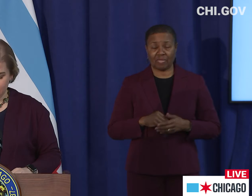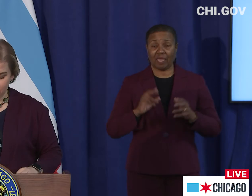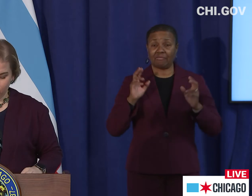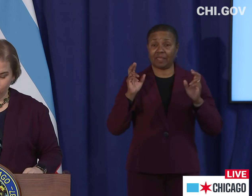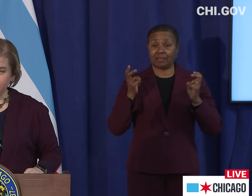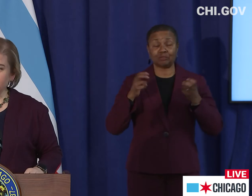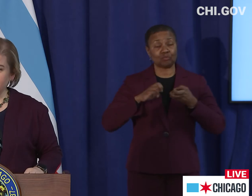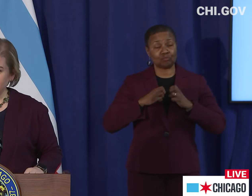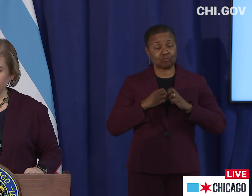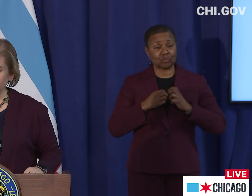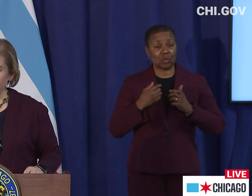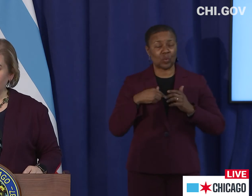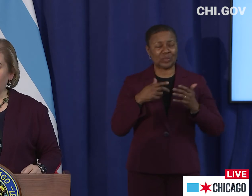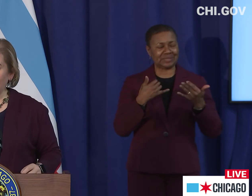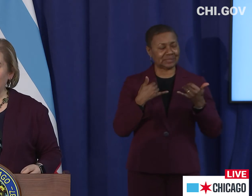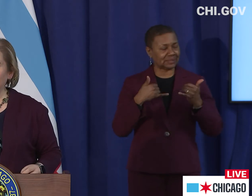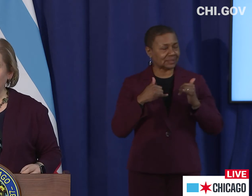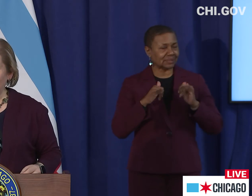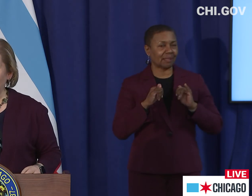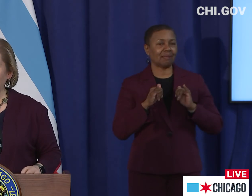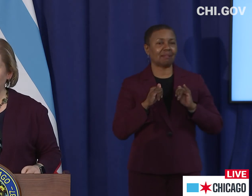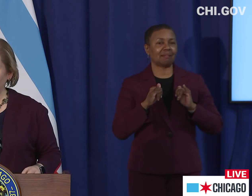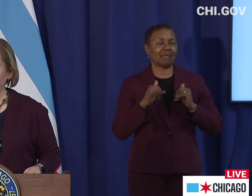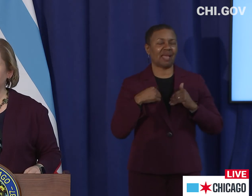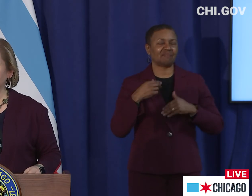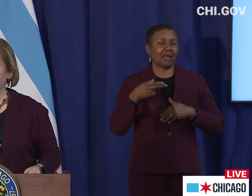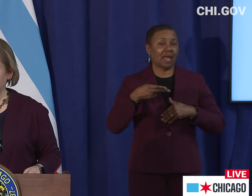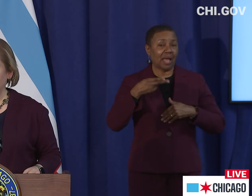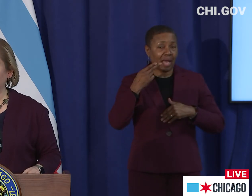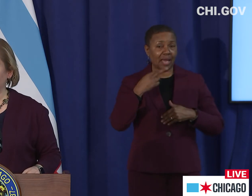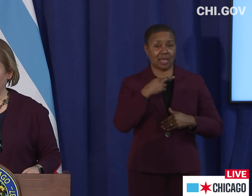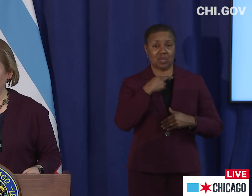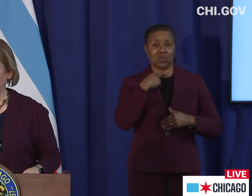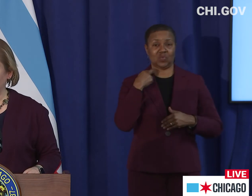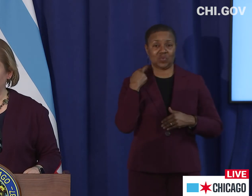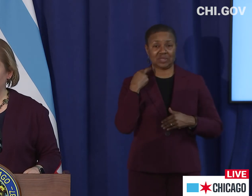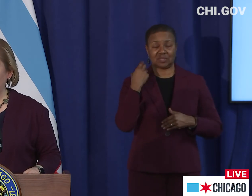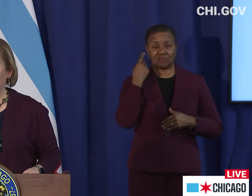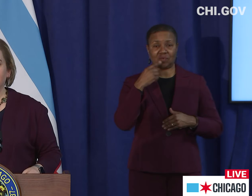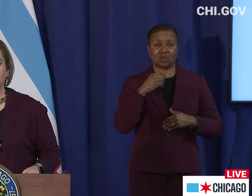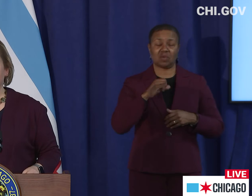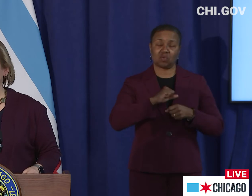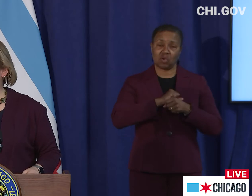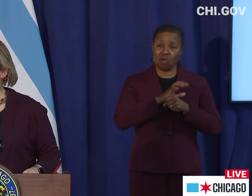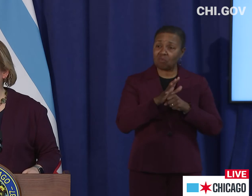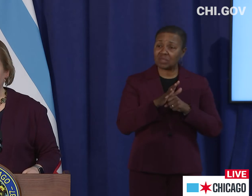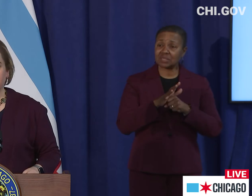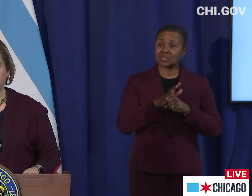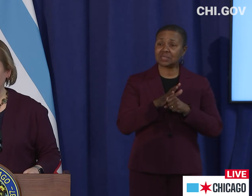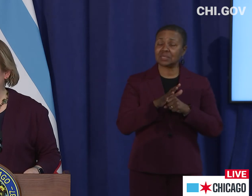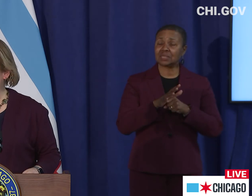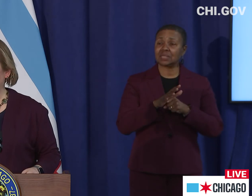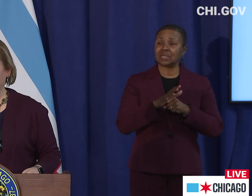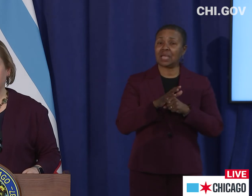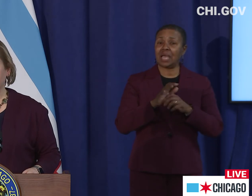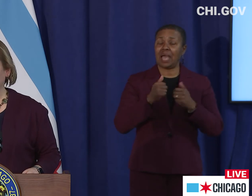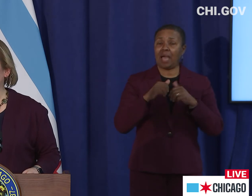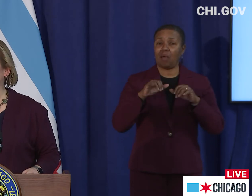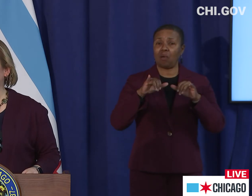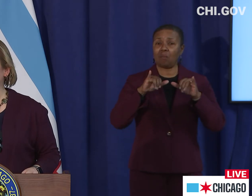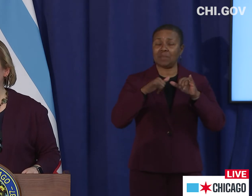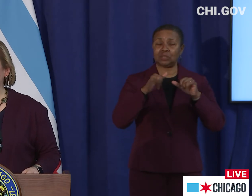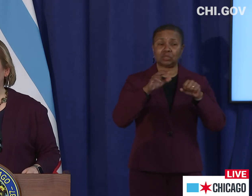is, we still are at a high-risk state for COVID. As this is measured nationally,